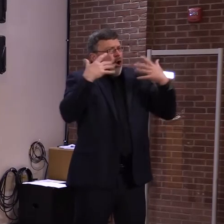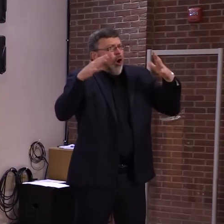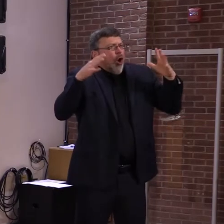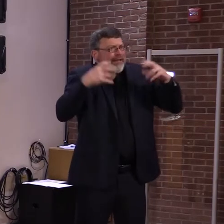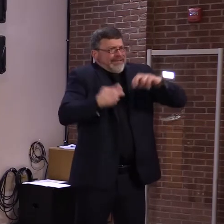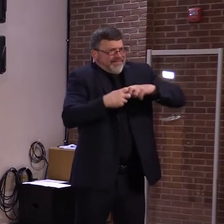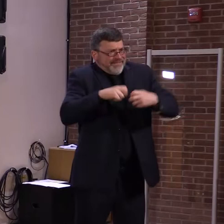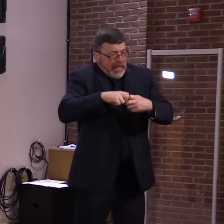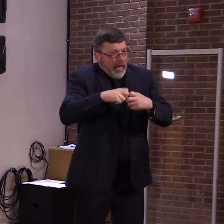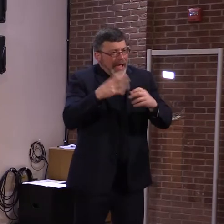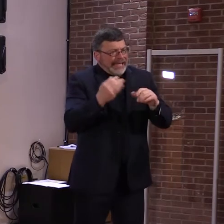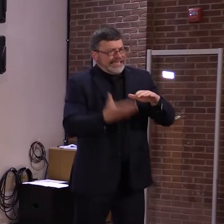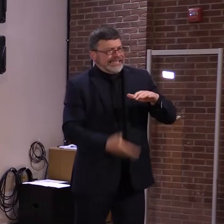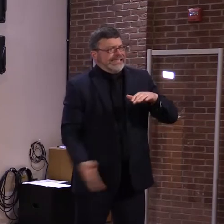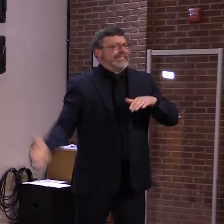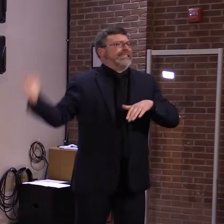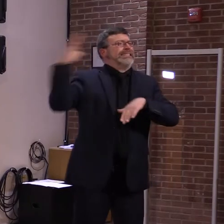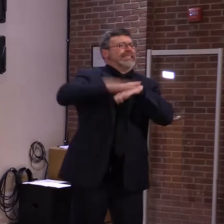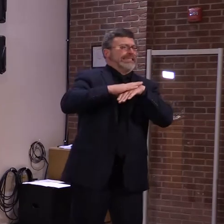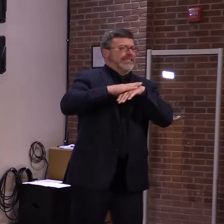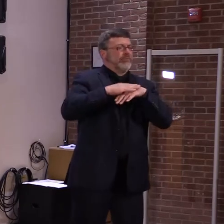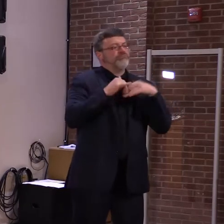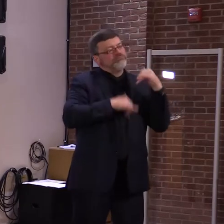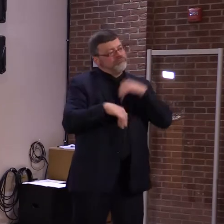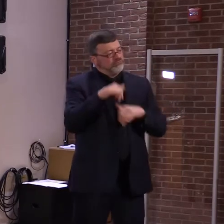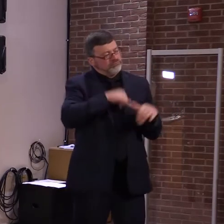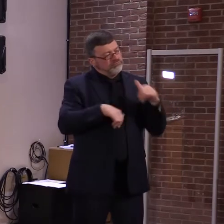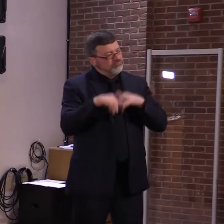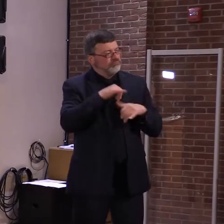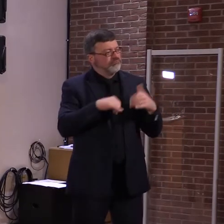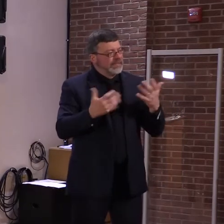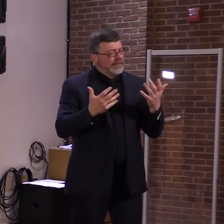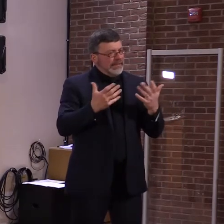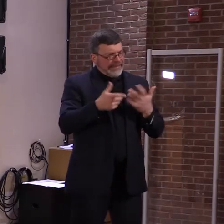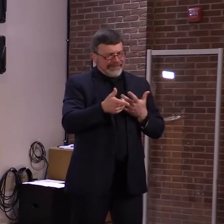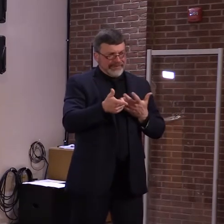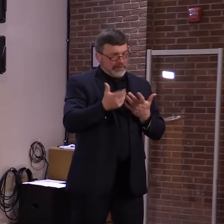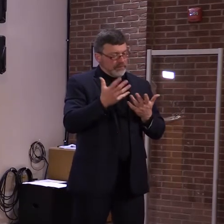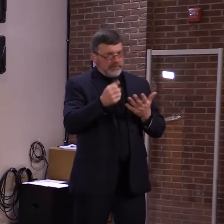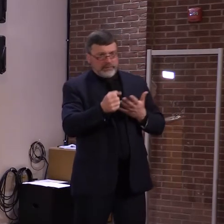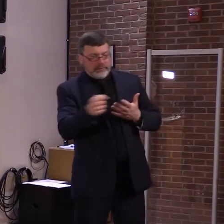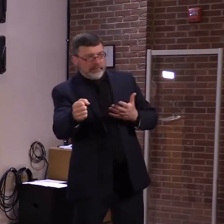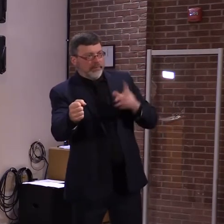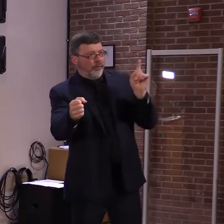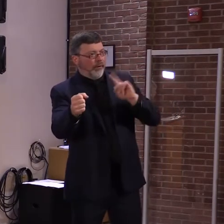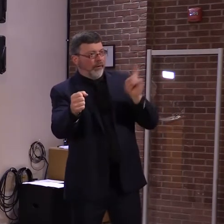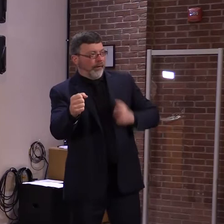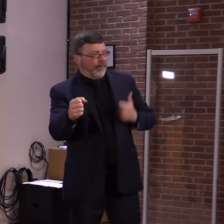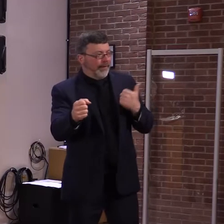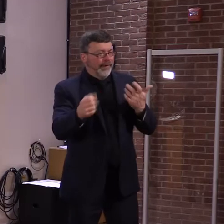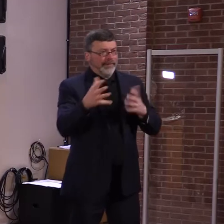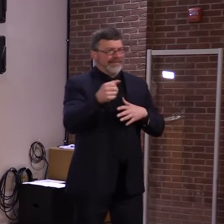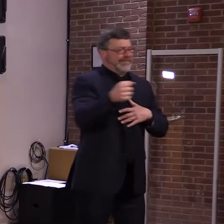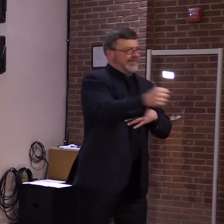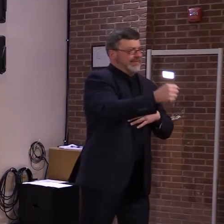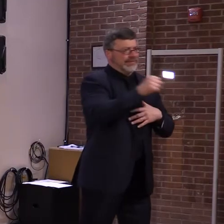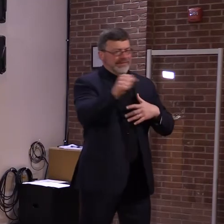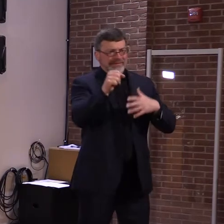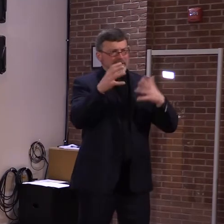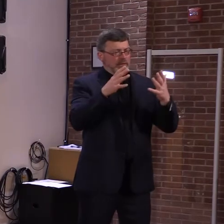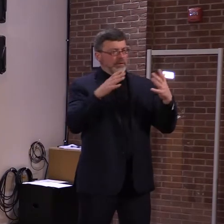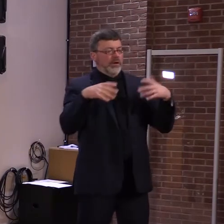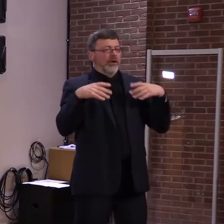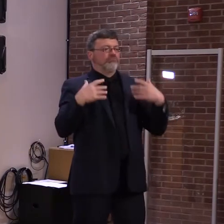crisis that make housing, employment, and educational opportunities even harder to access.